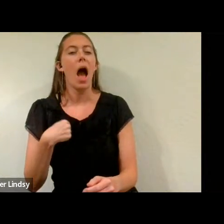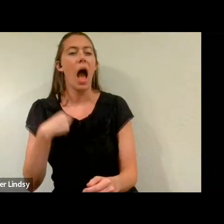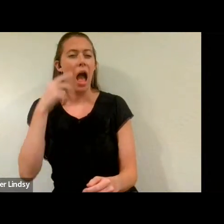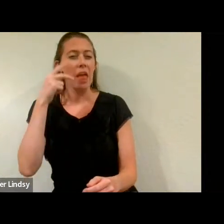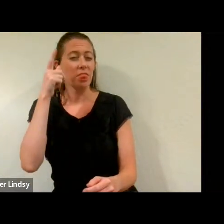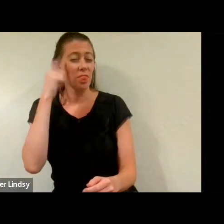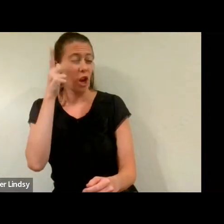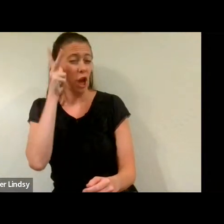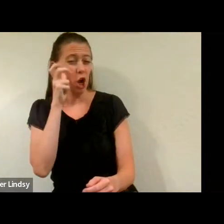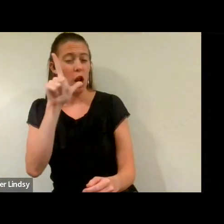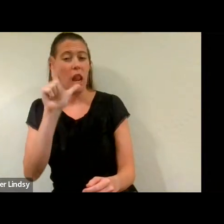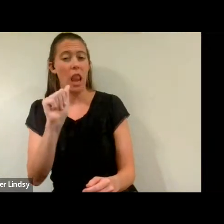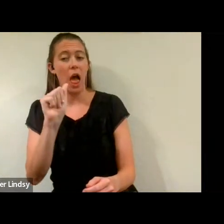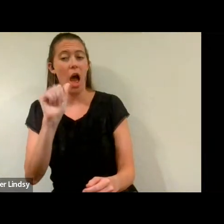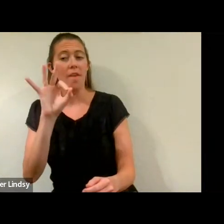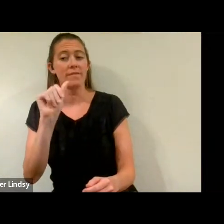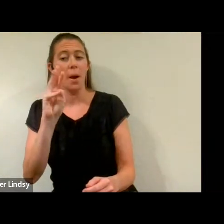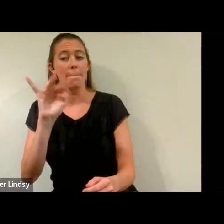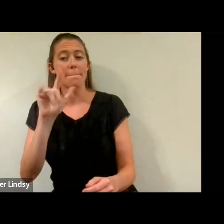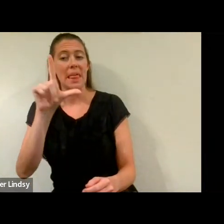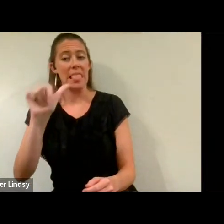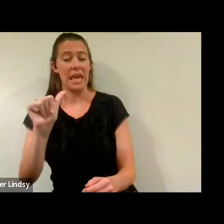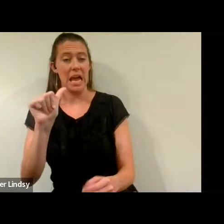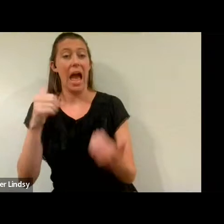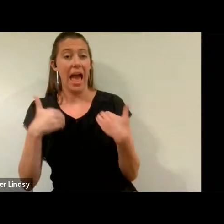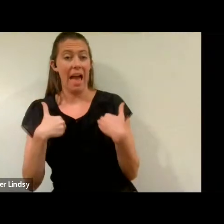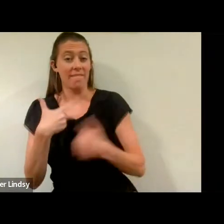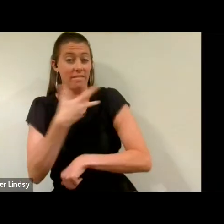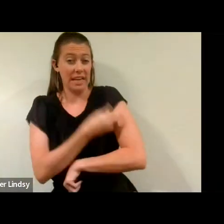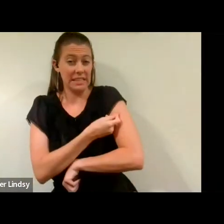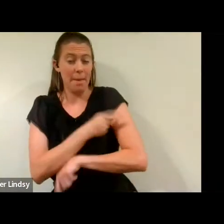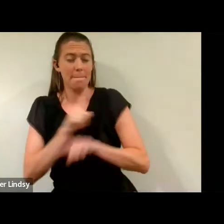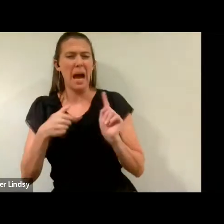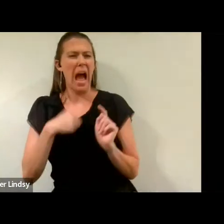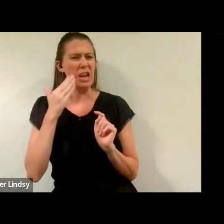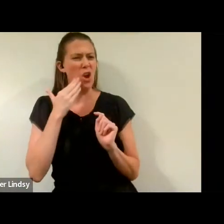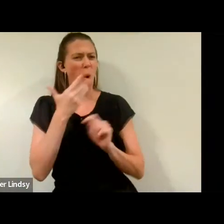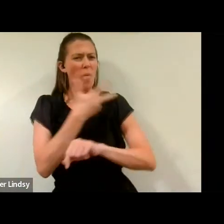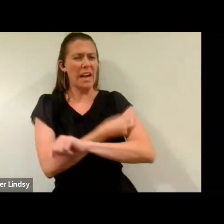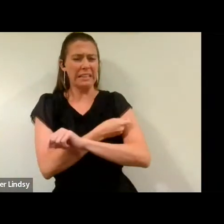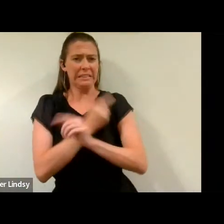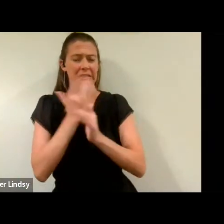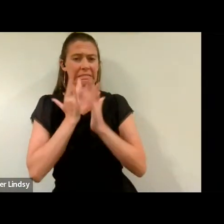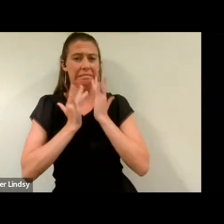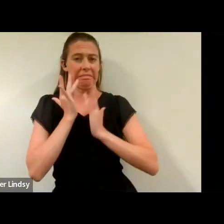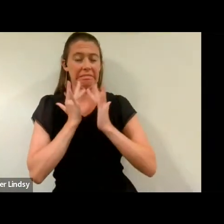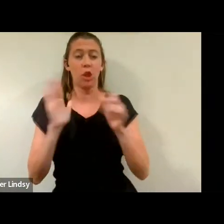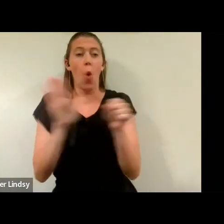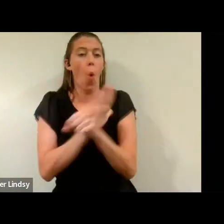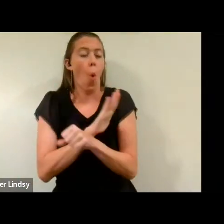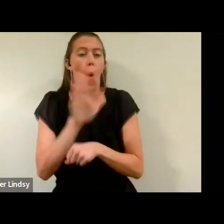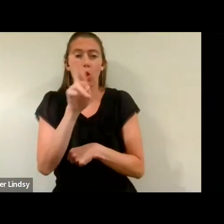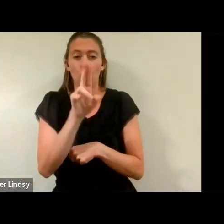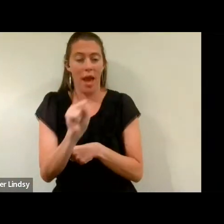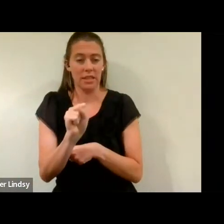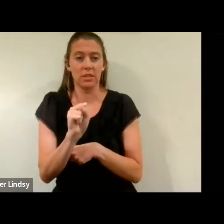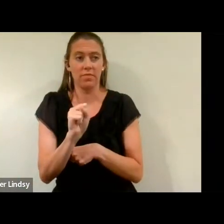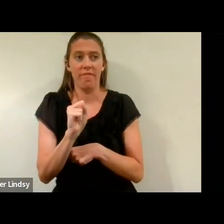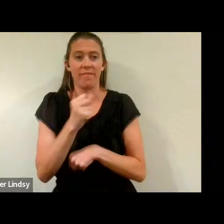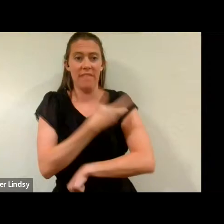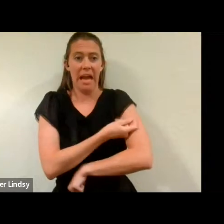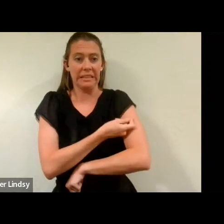in relatively short supply, just in general, in terms of production in the country. And so I'm just wondering, how are